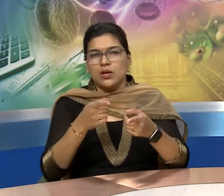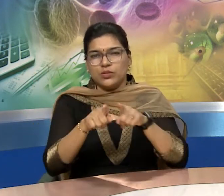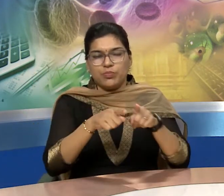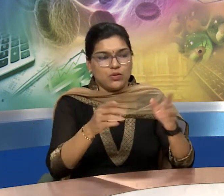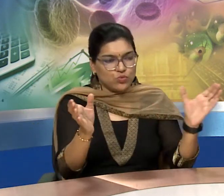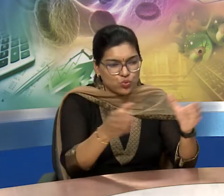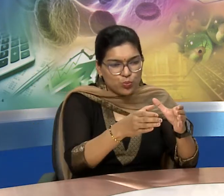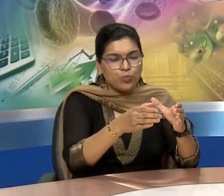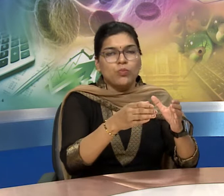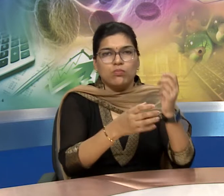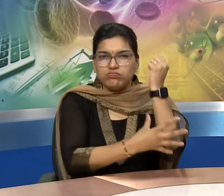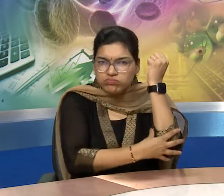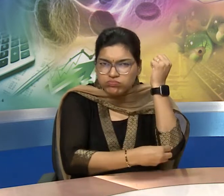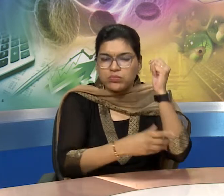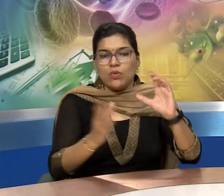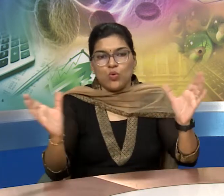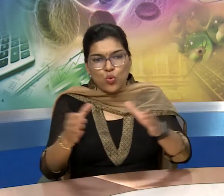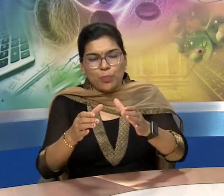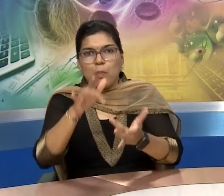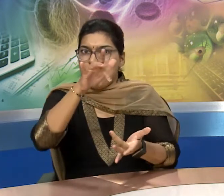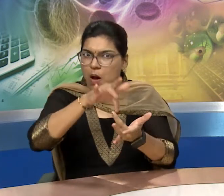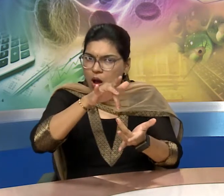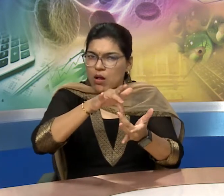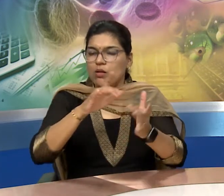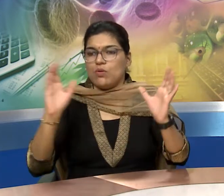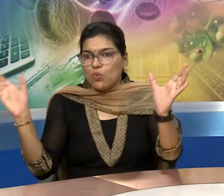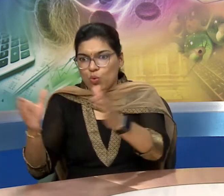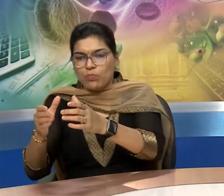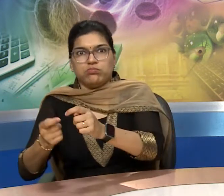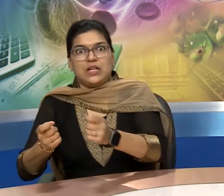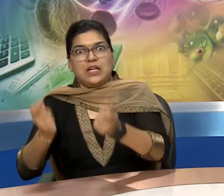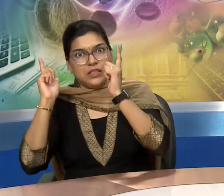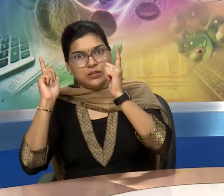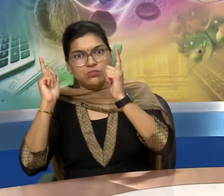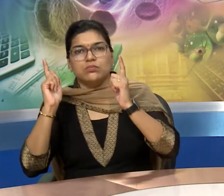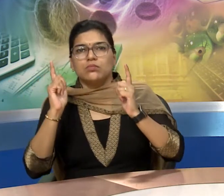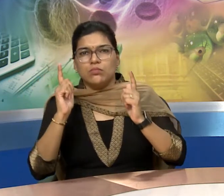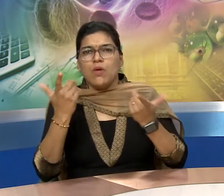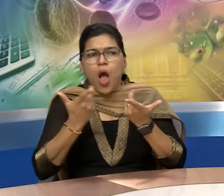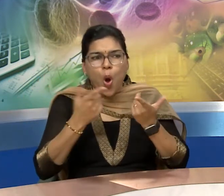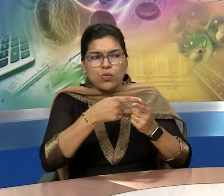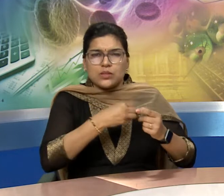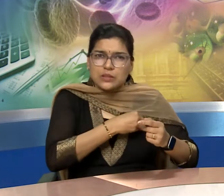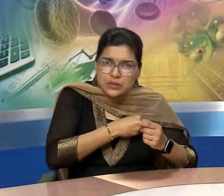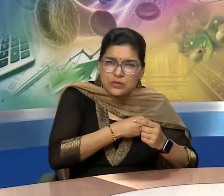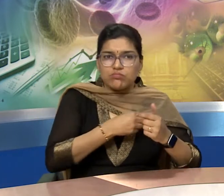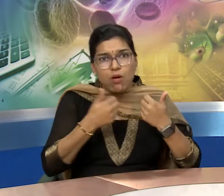information. And the scope of information service is extended